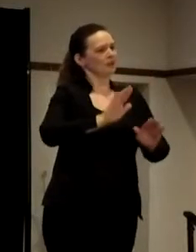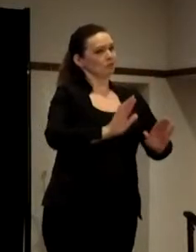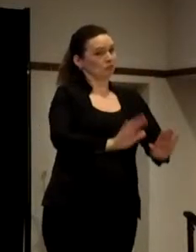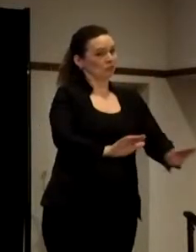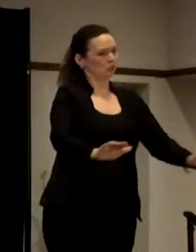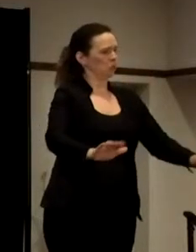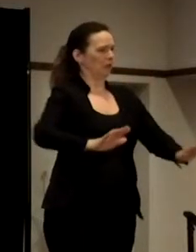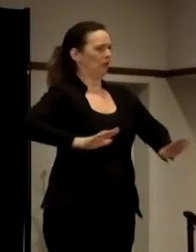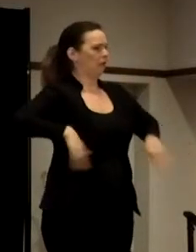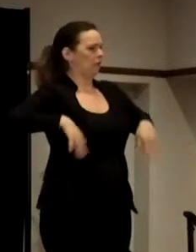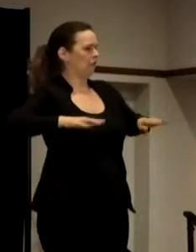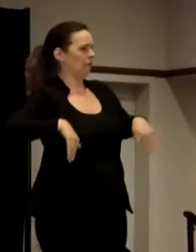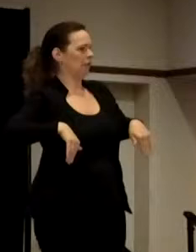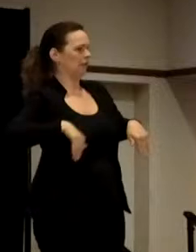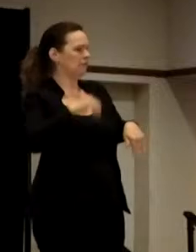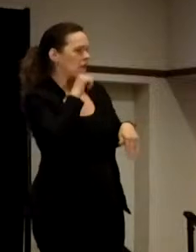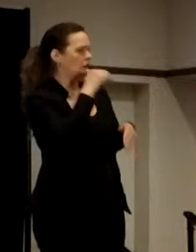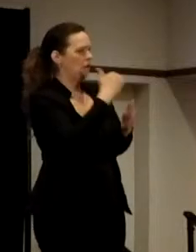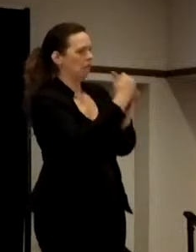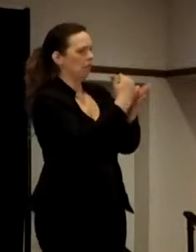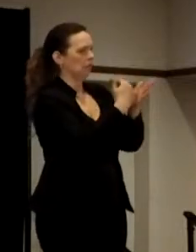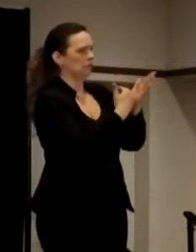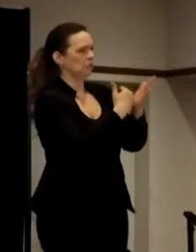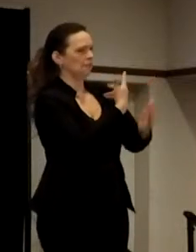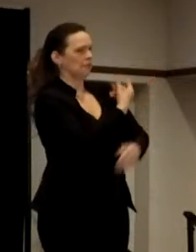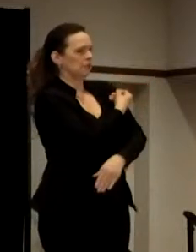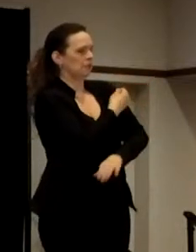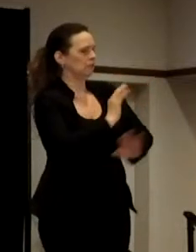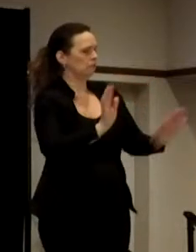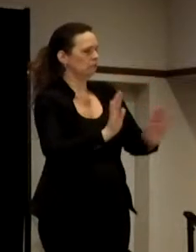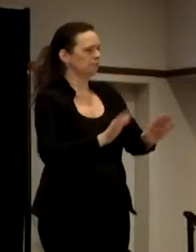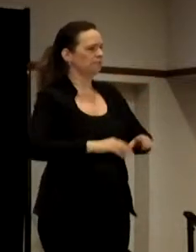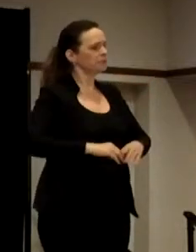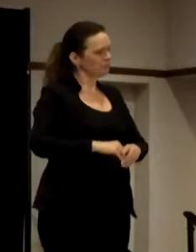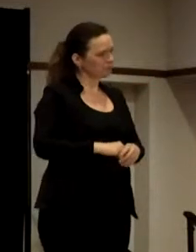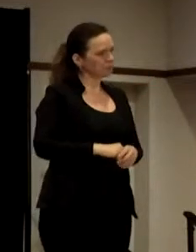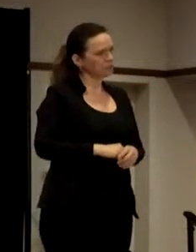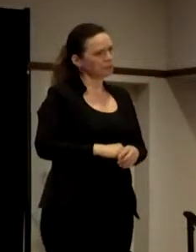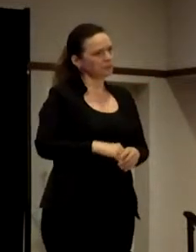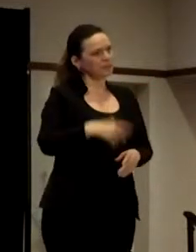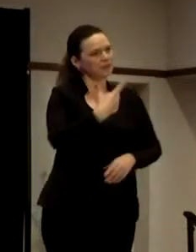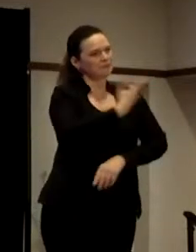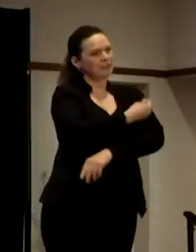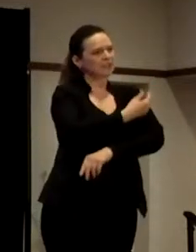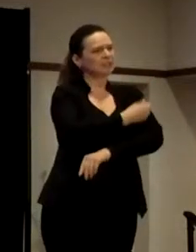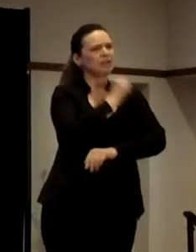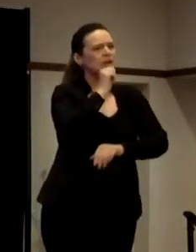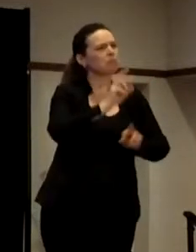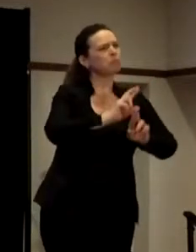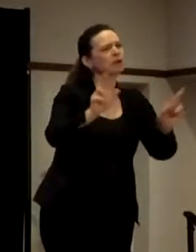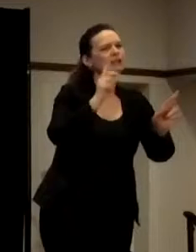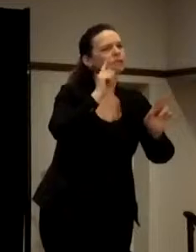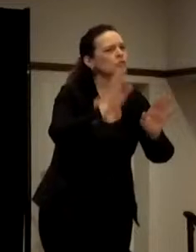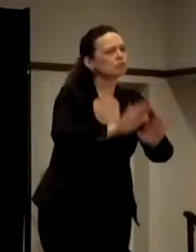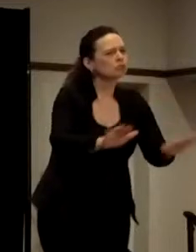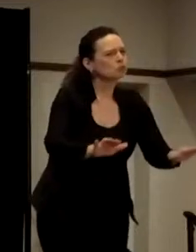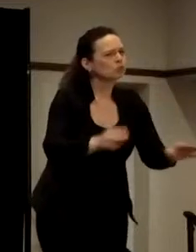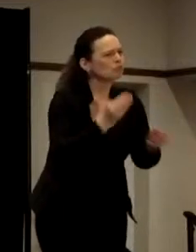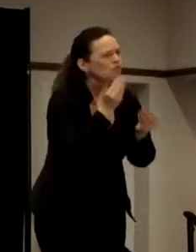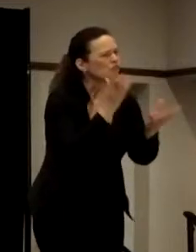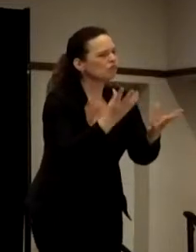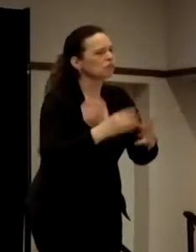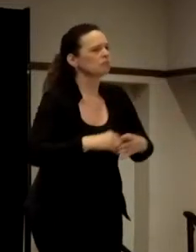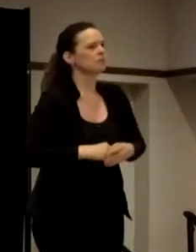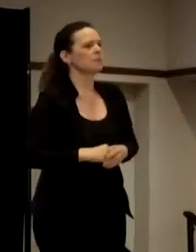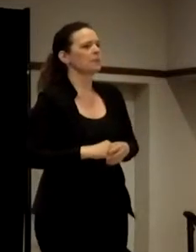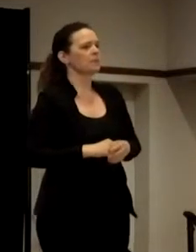regardless. The vaccine hasn't been deemed ready for children. Children make up about 100,000 of our residents in the